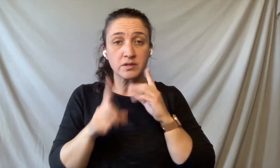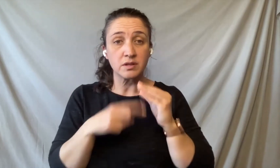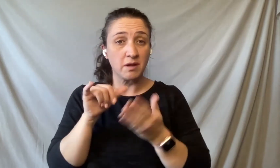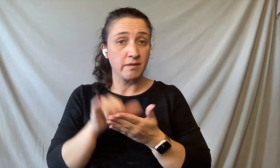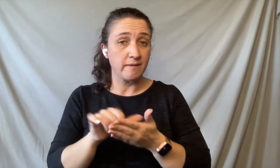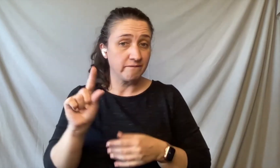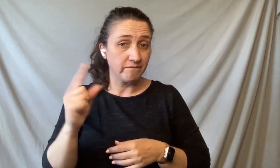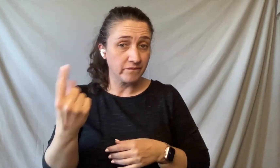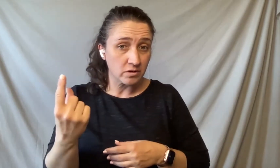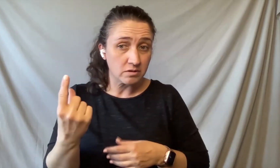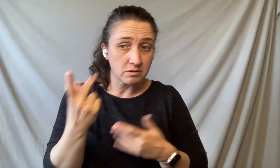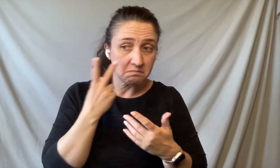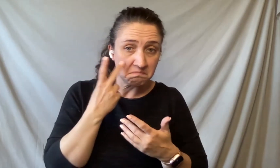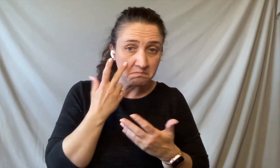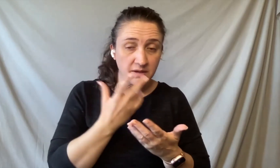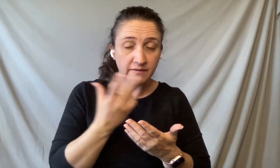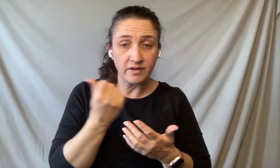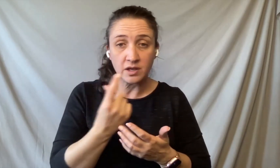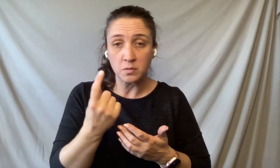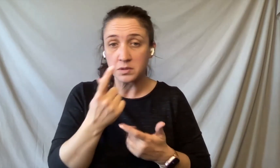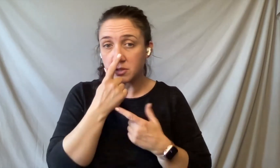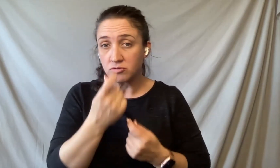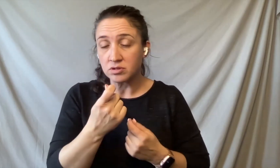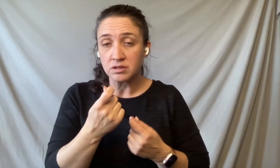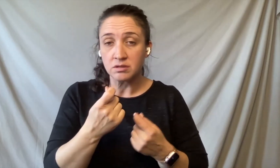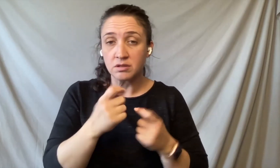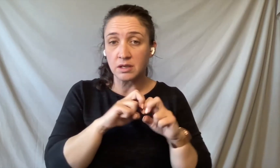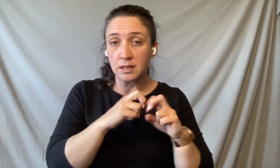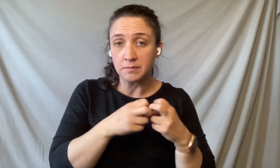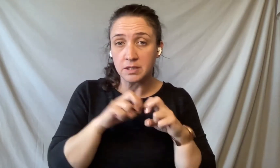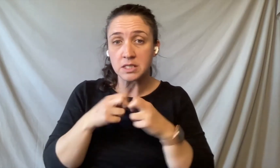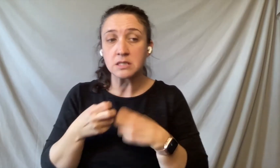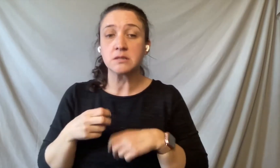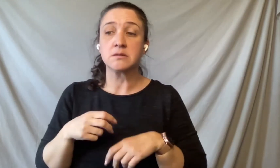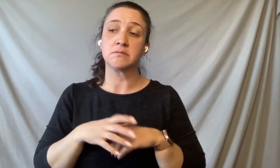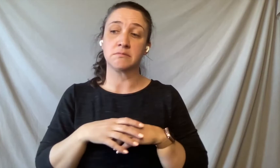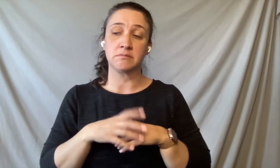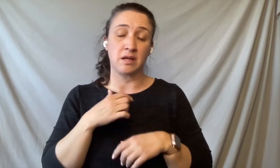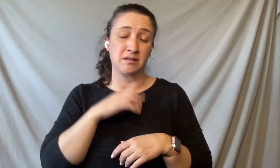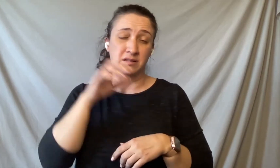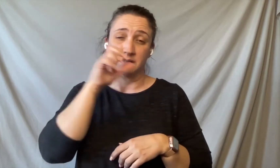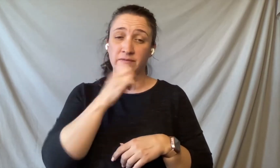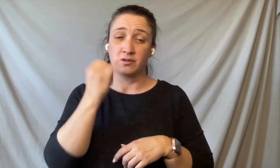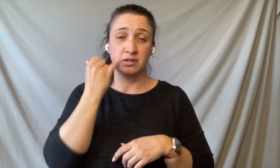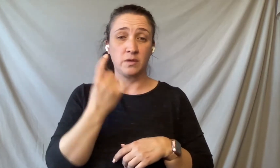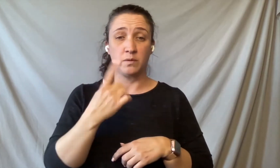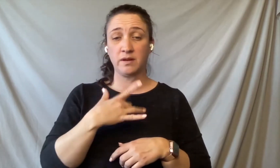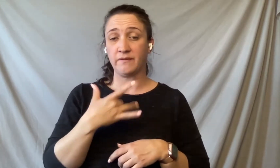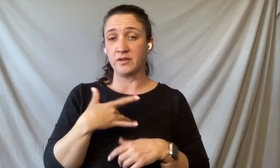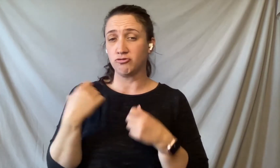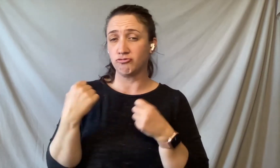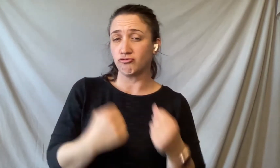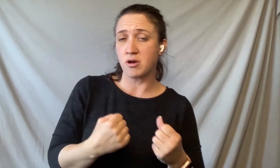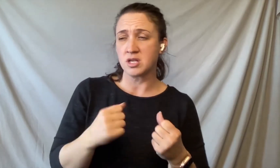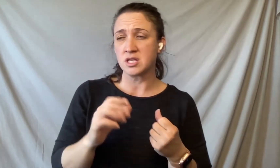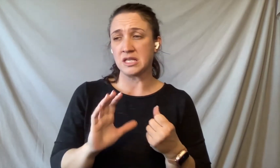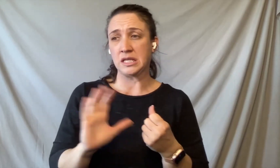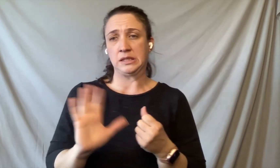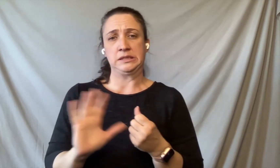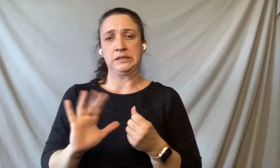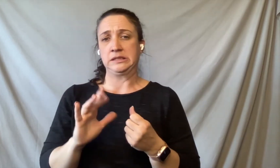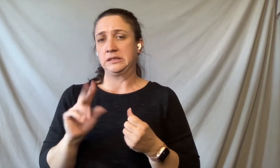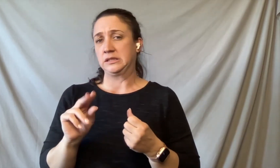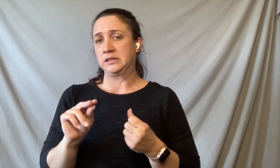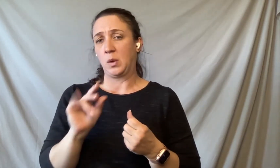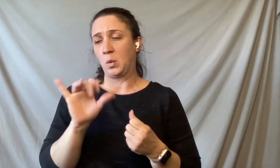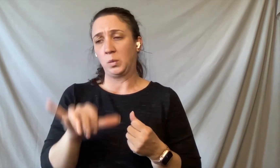first and see if there's people interested? And if there's anyone who feels really strongly like that is not something we should